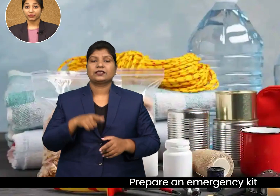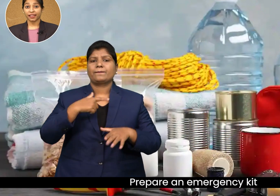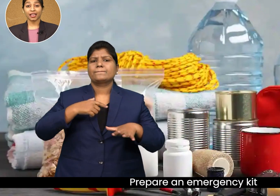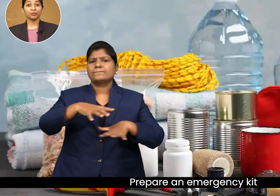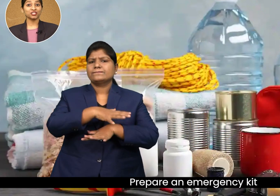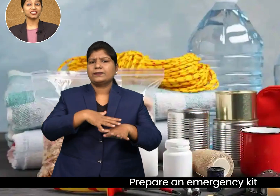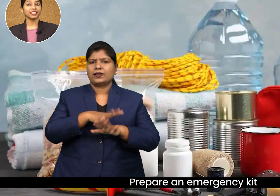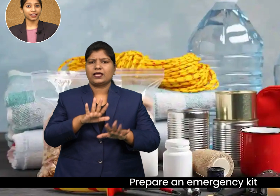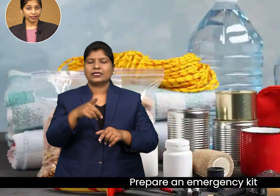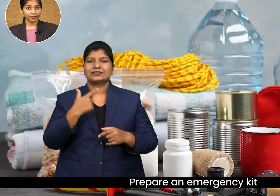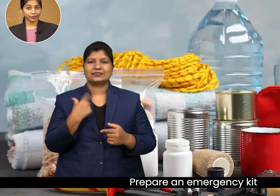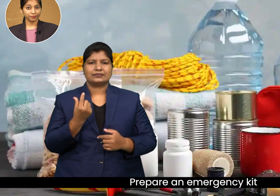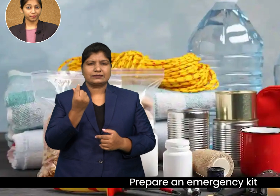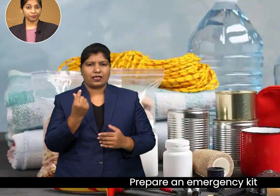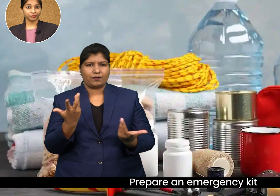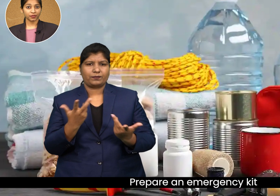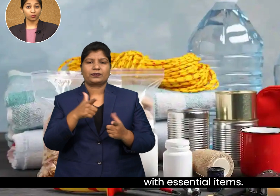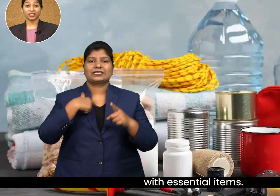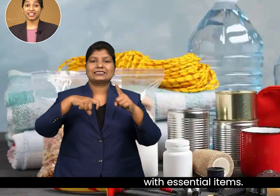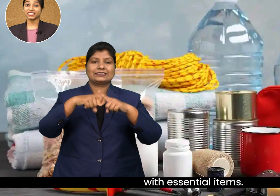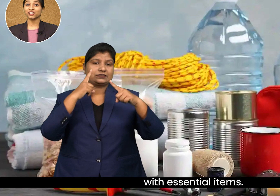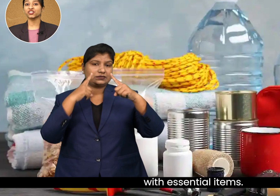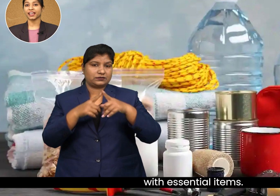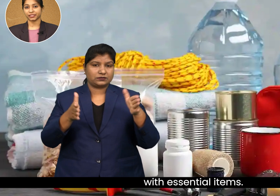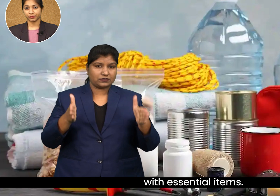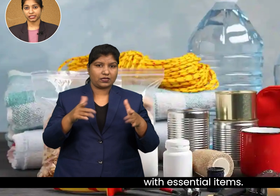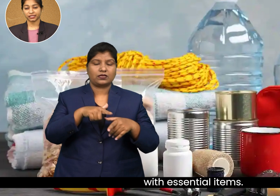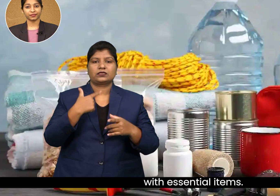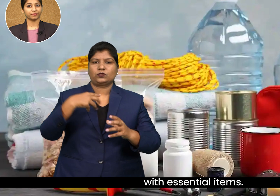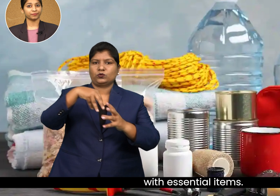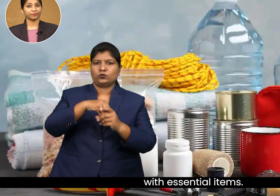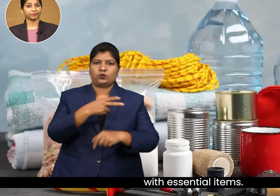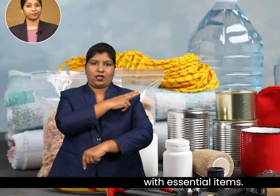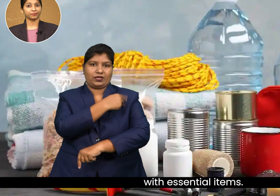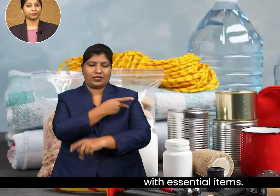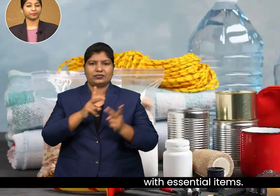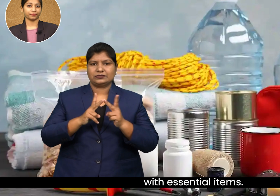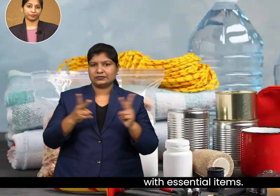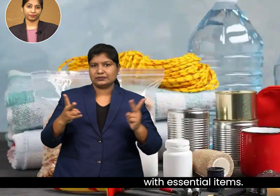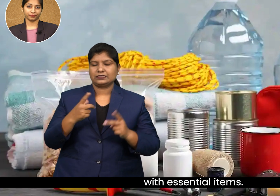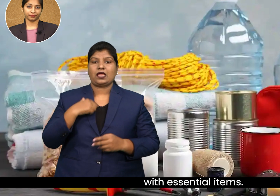Prepare an emergency kit with essential items.